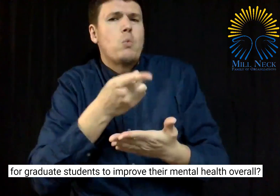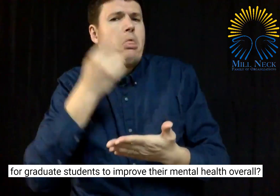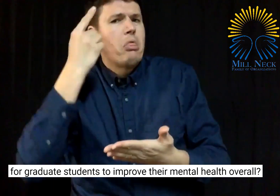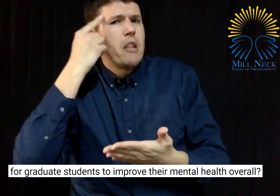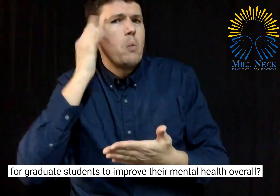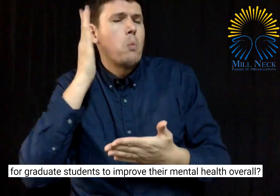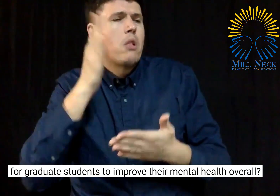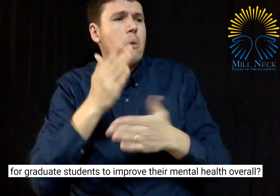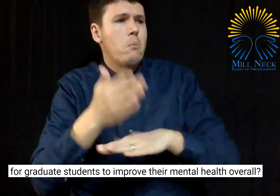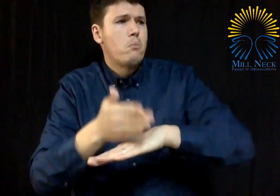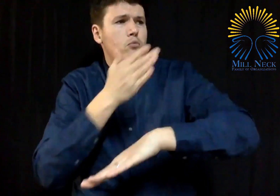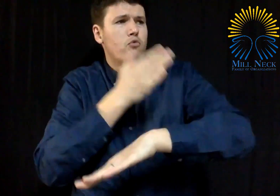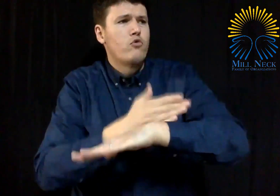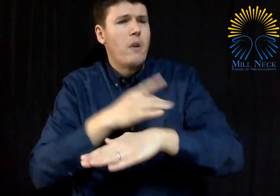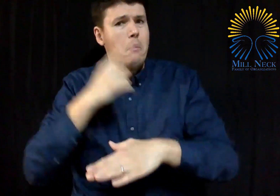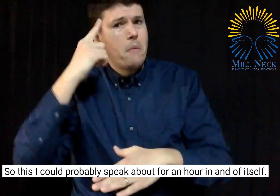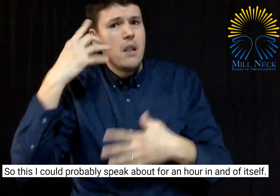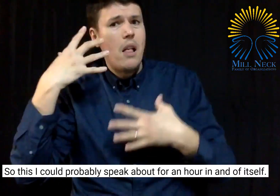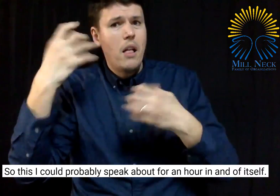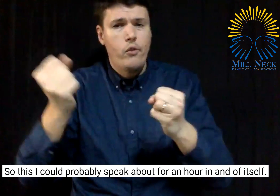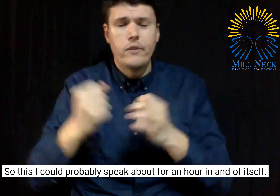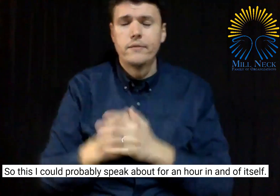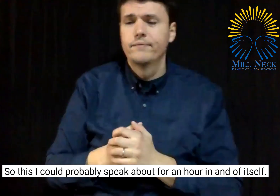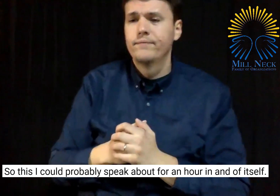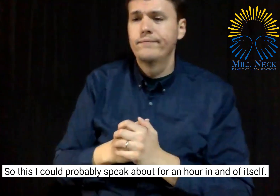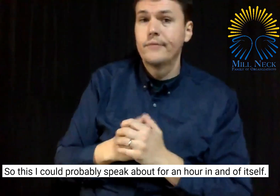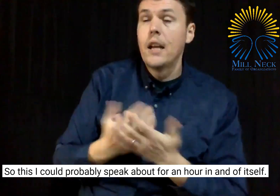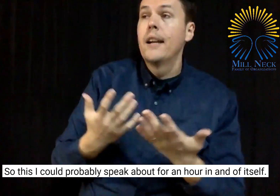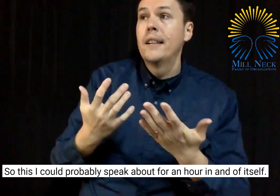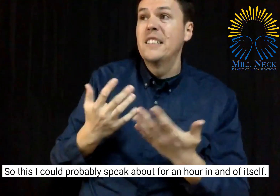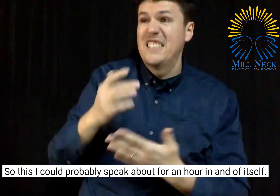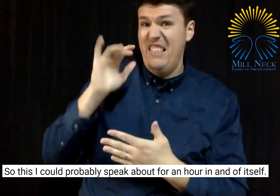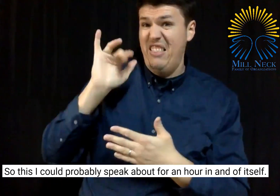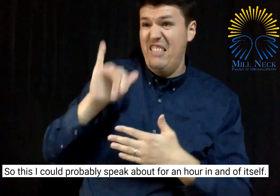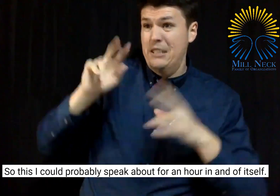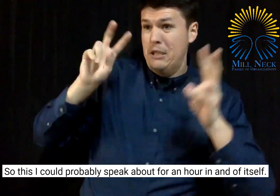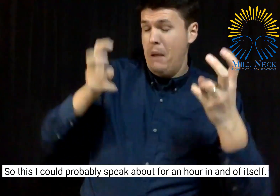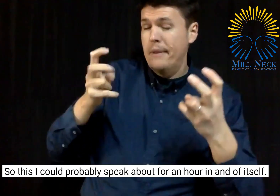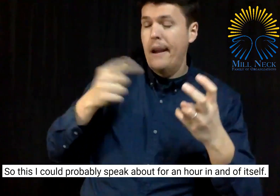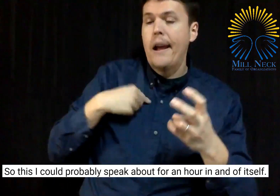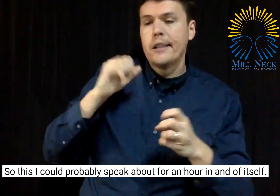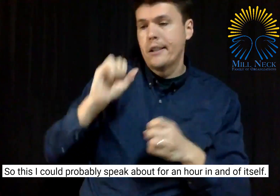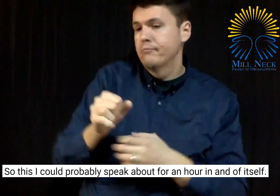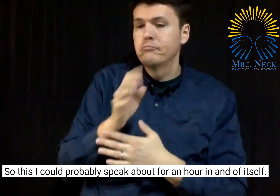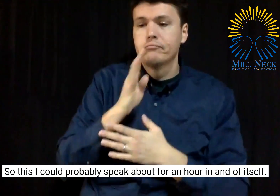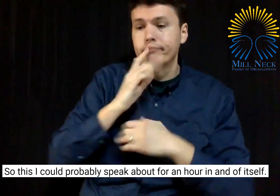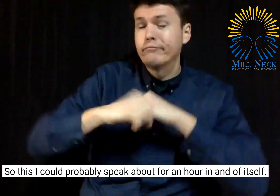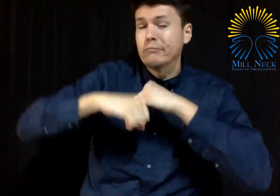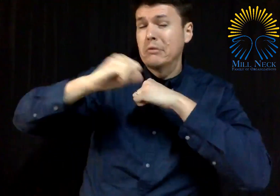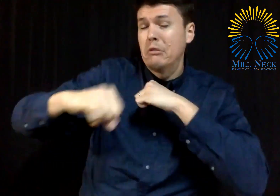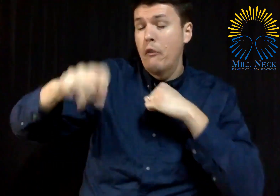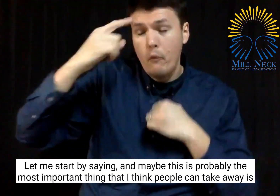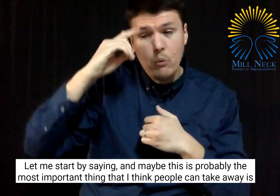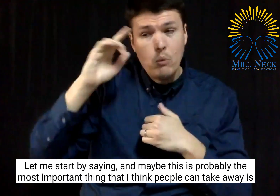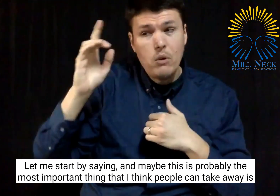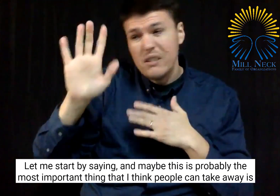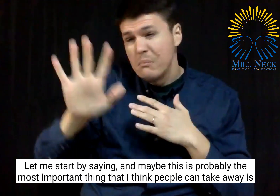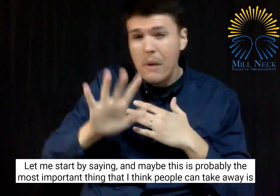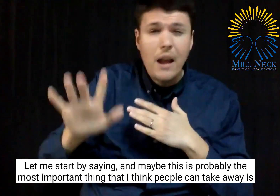health overall? So this I could probably speak about for an hour in and of itself. Let me start by